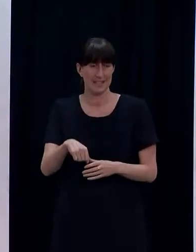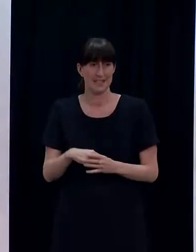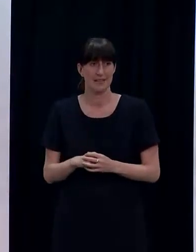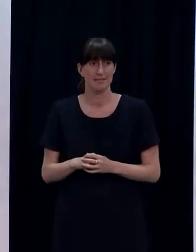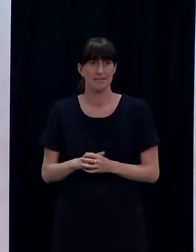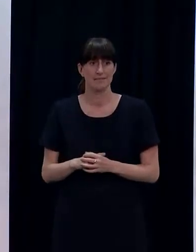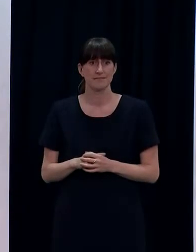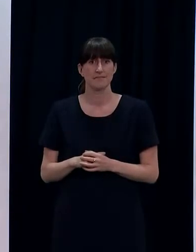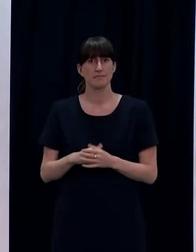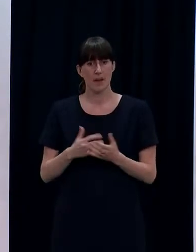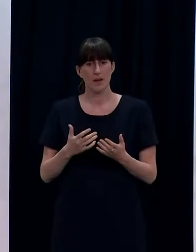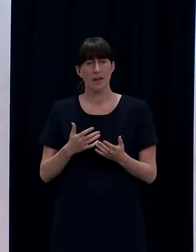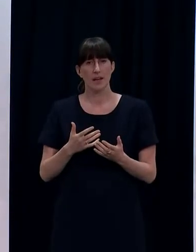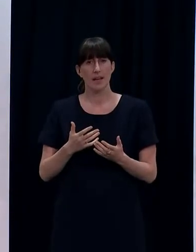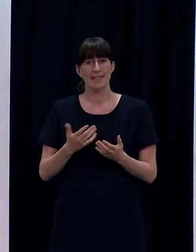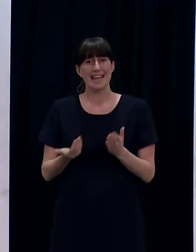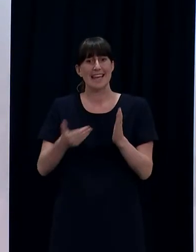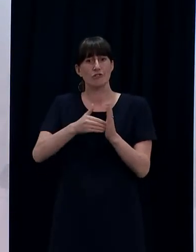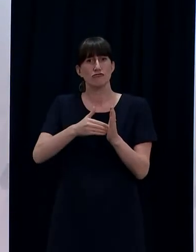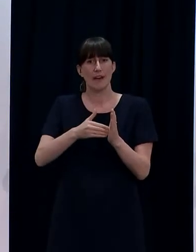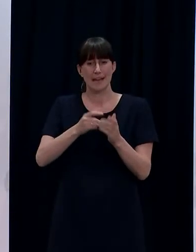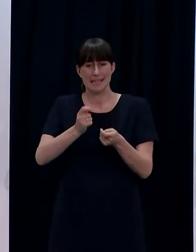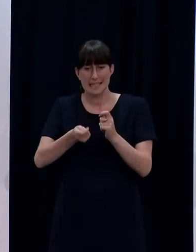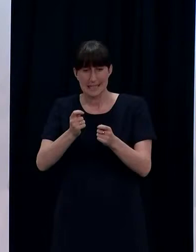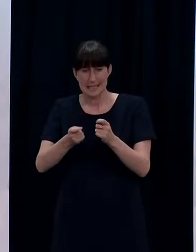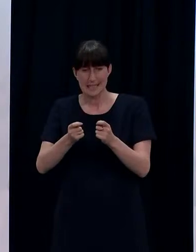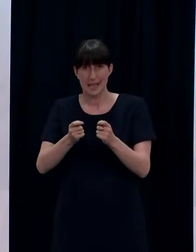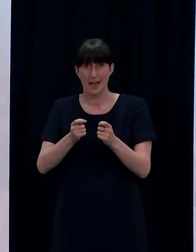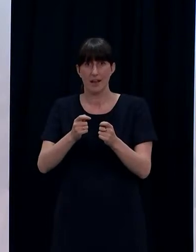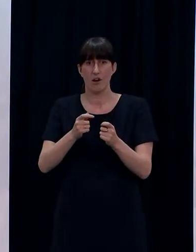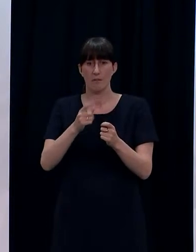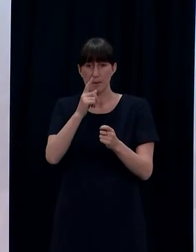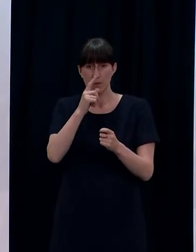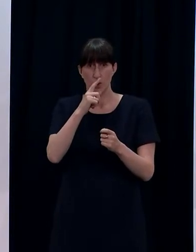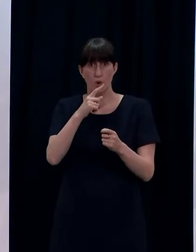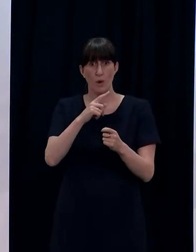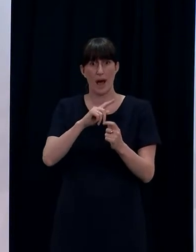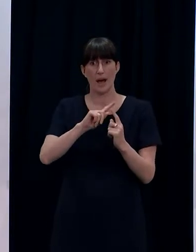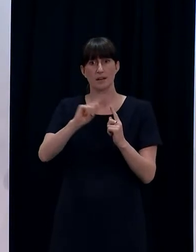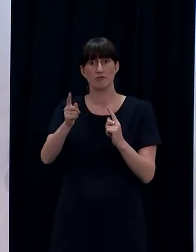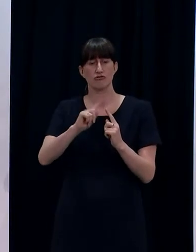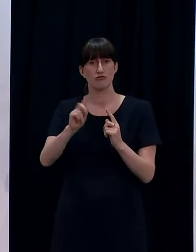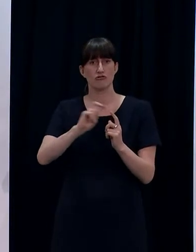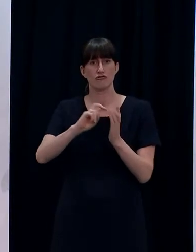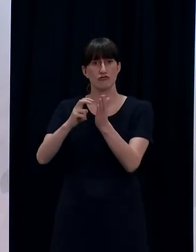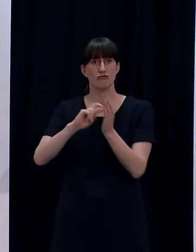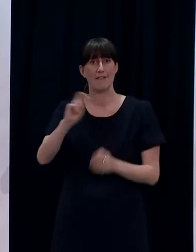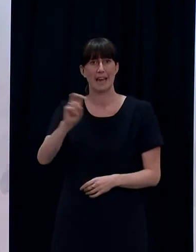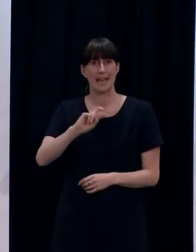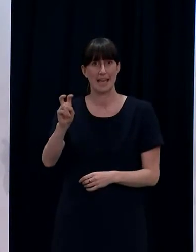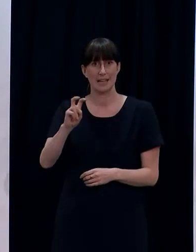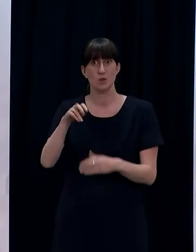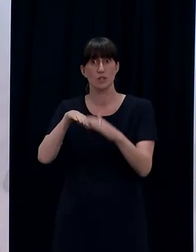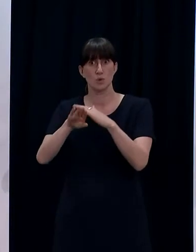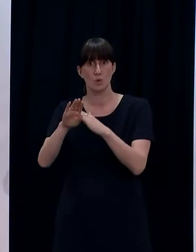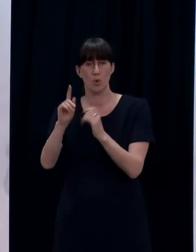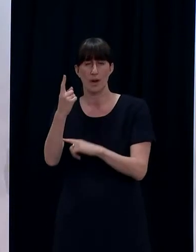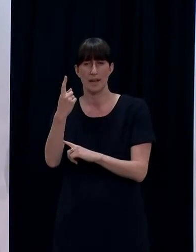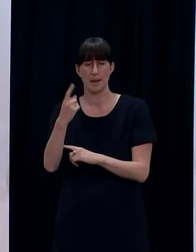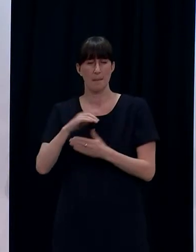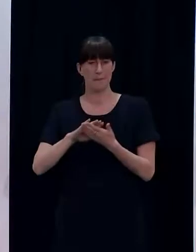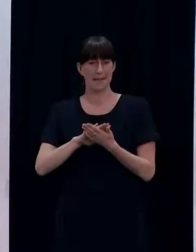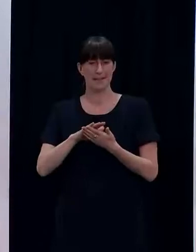get increased confidence that movement across the boundary isn't causing us to have concerns about